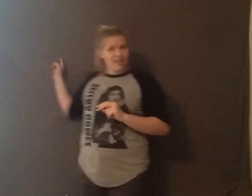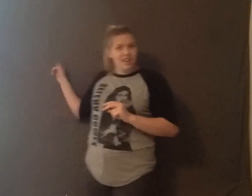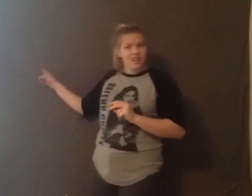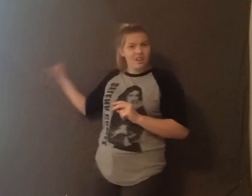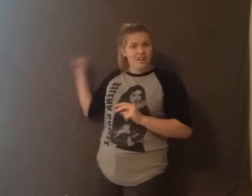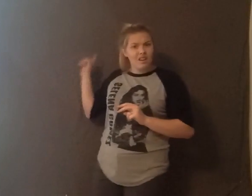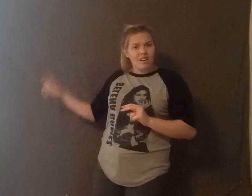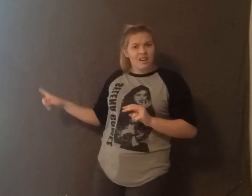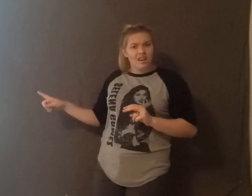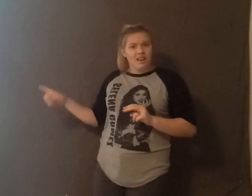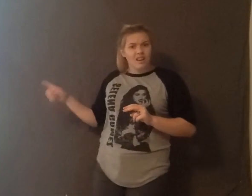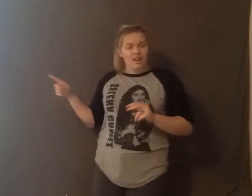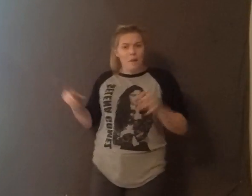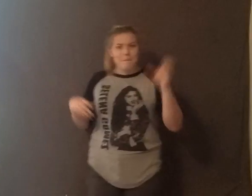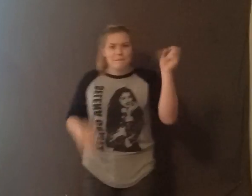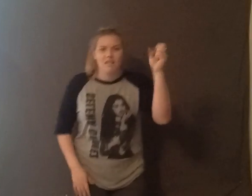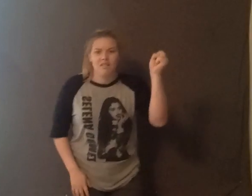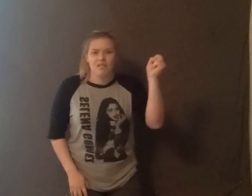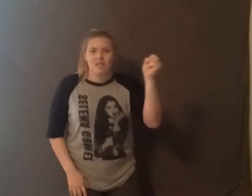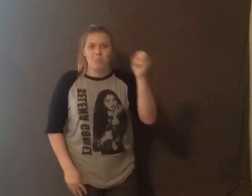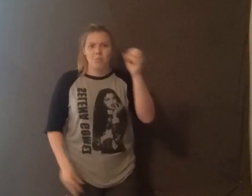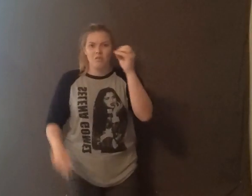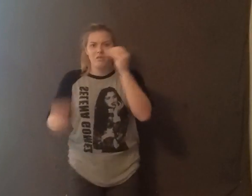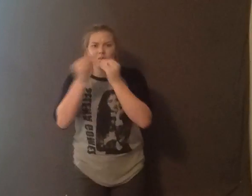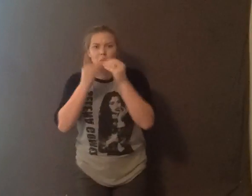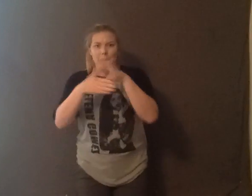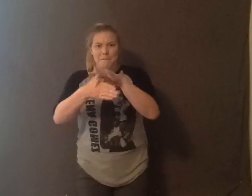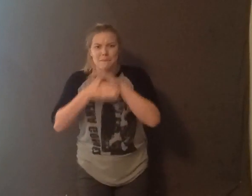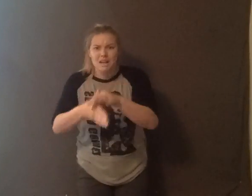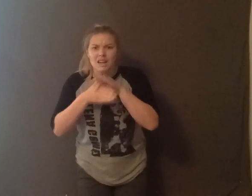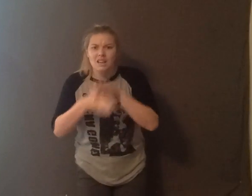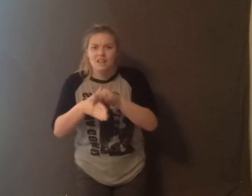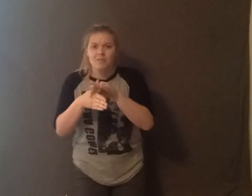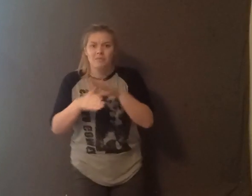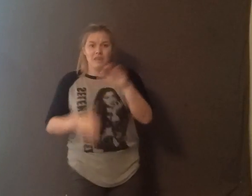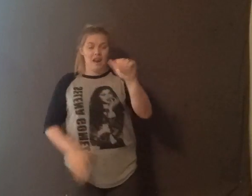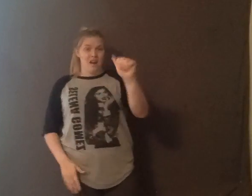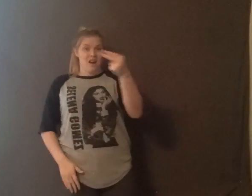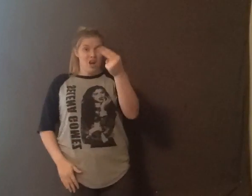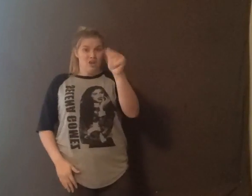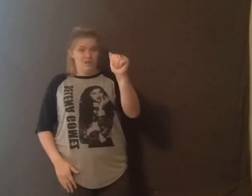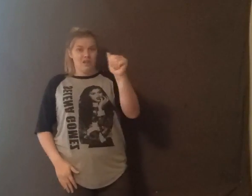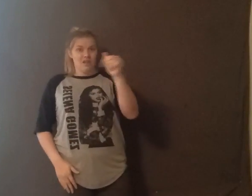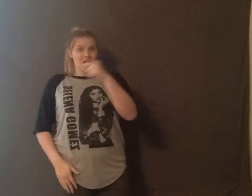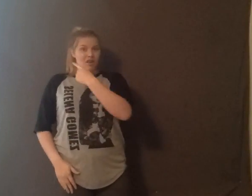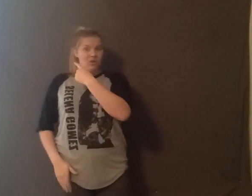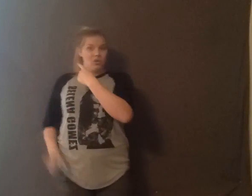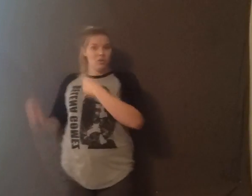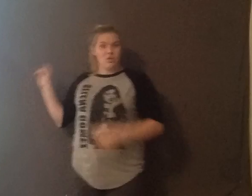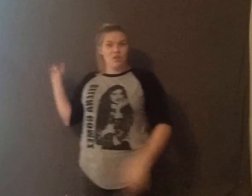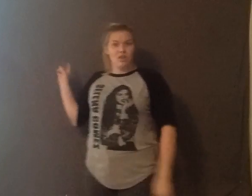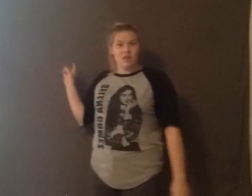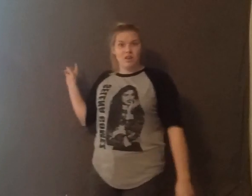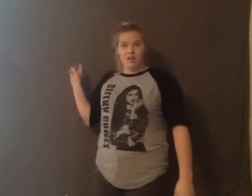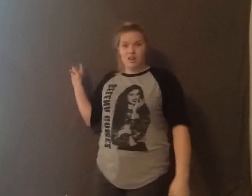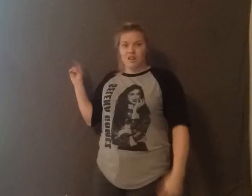and Yoplait Yogurt. And the American Heart Association was probably the most disturbing of all, taking hundreds of thousands of